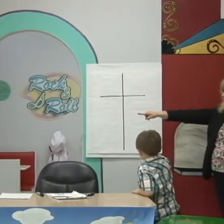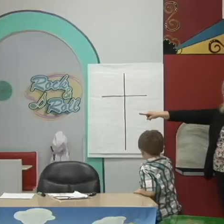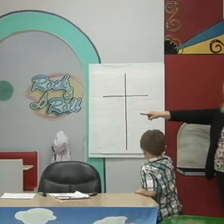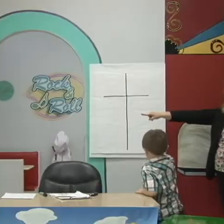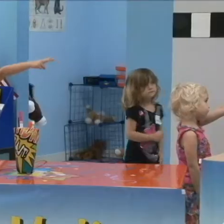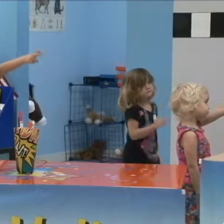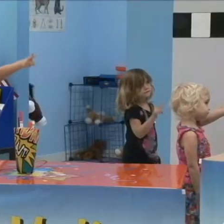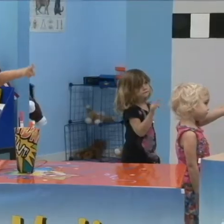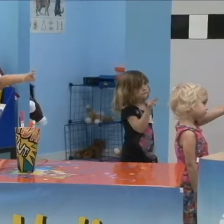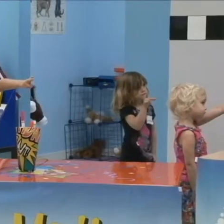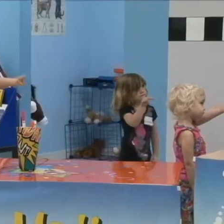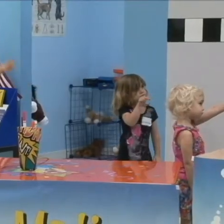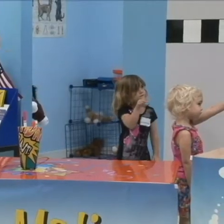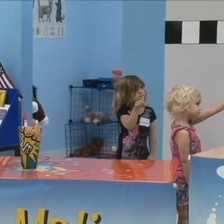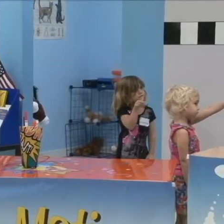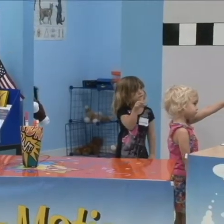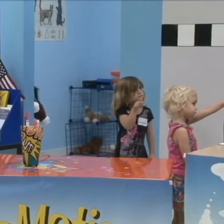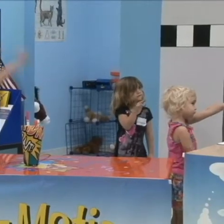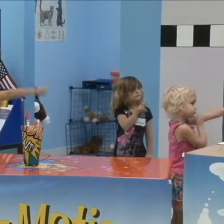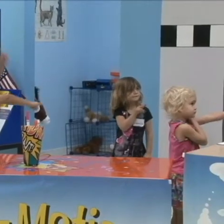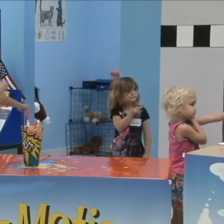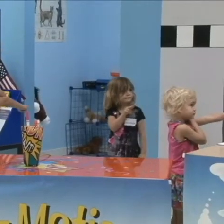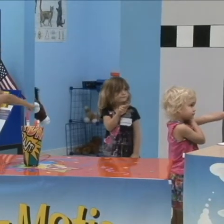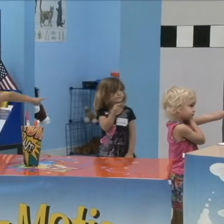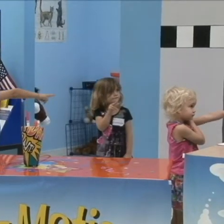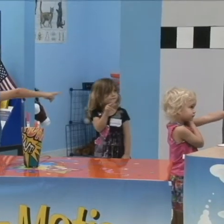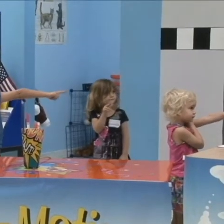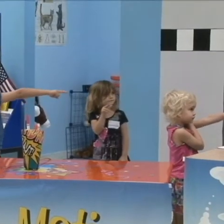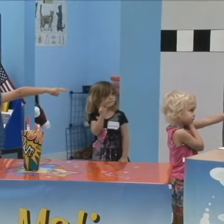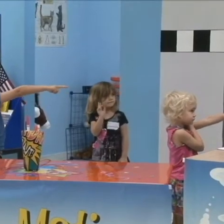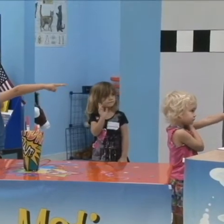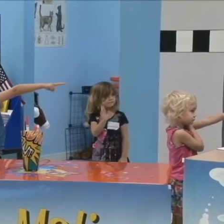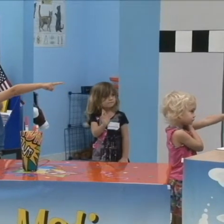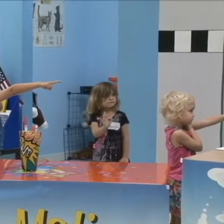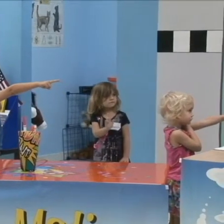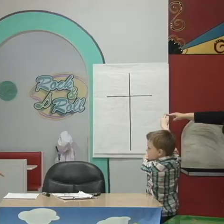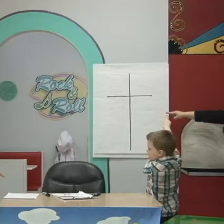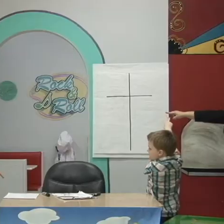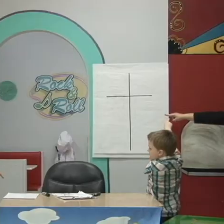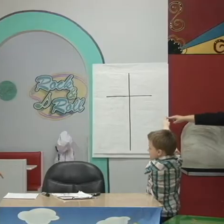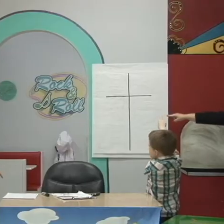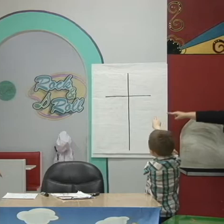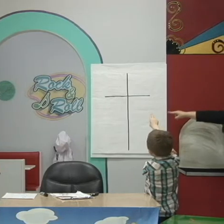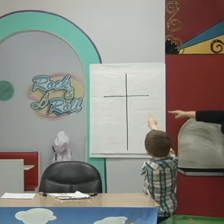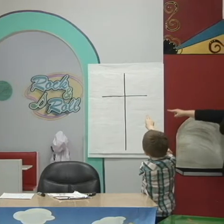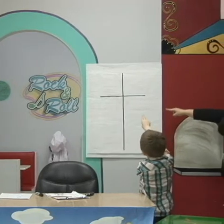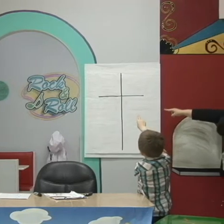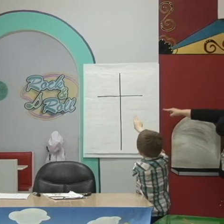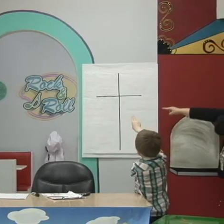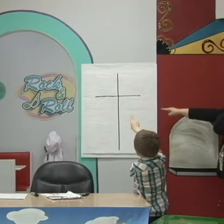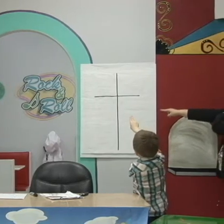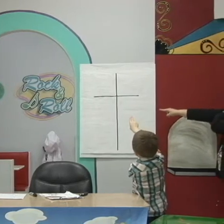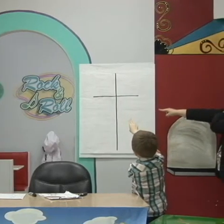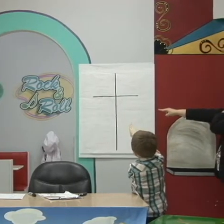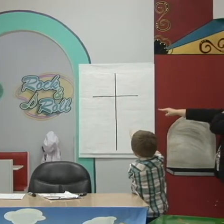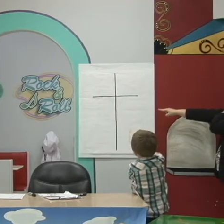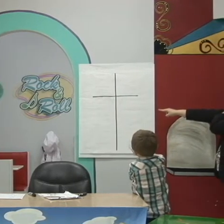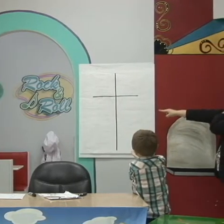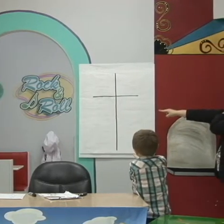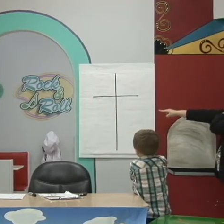fingers. And then your other hand goes on your shoulder so you can feel the movement of this letter. Okay, Genevieve, can you put your hand on your shoulder